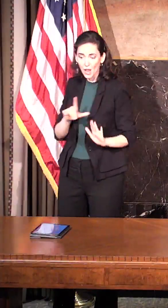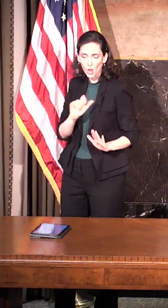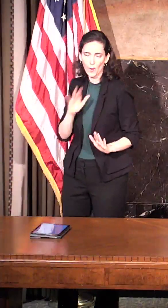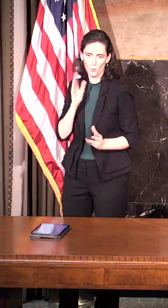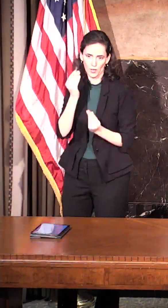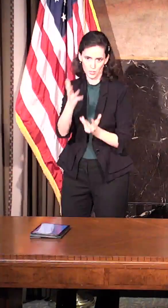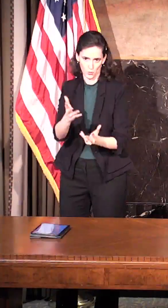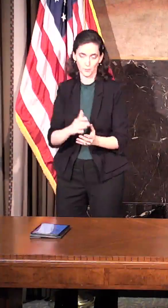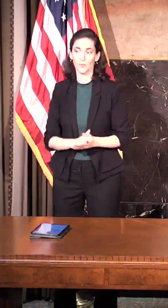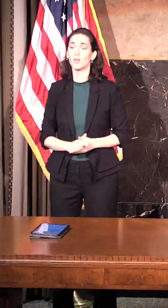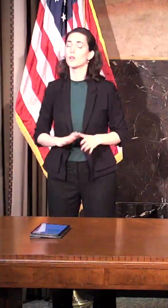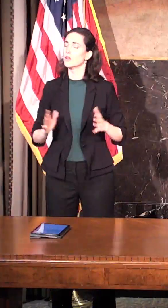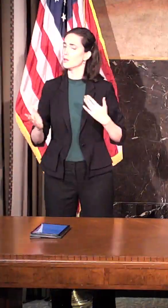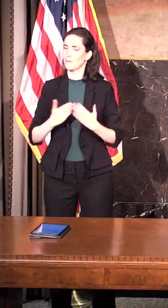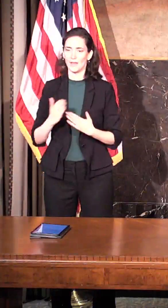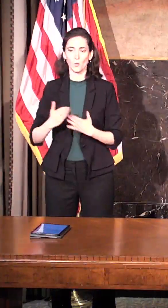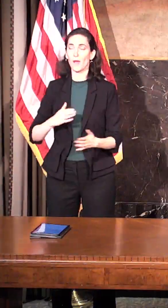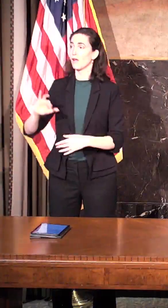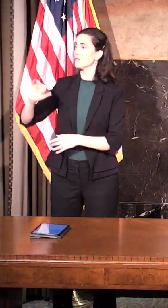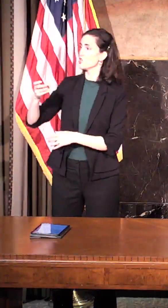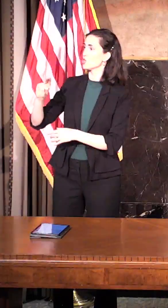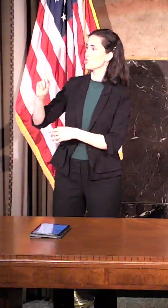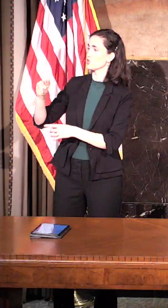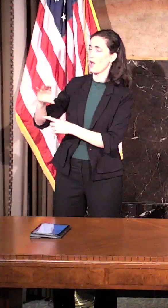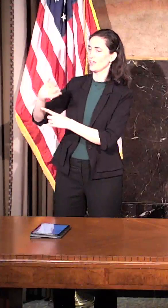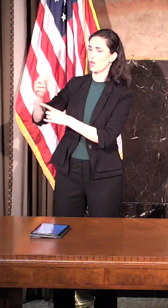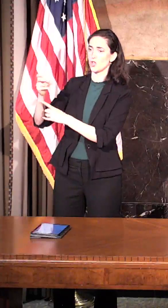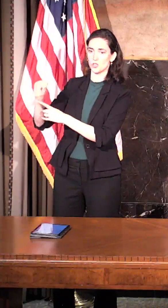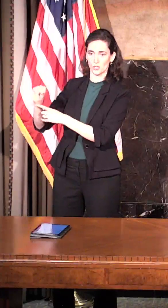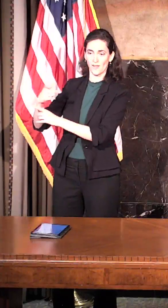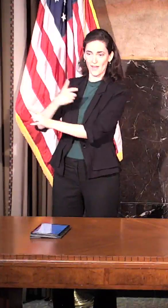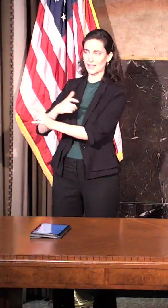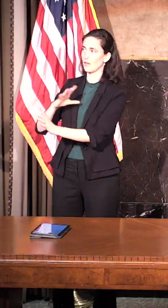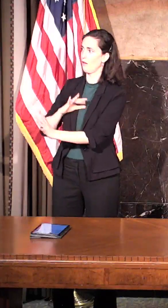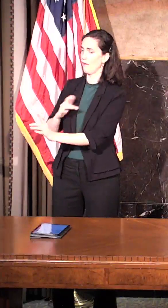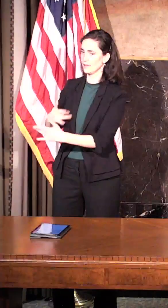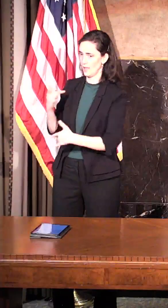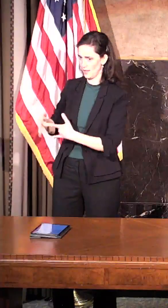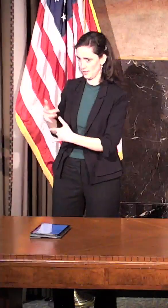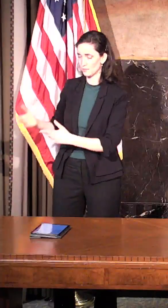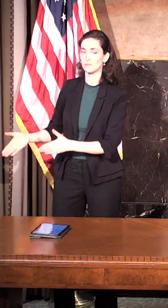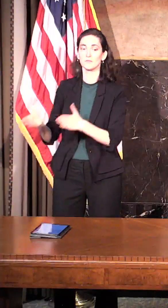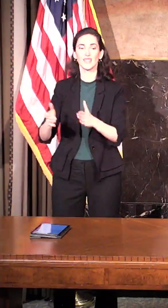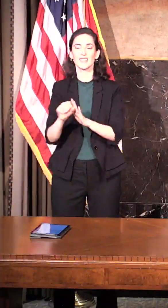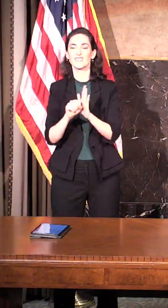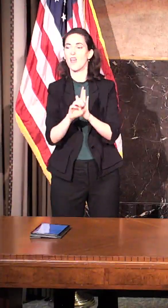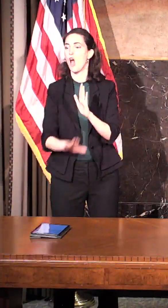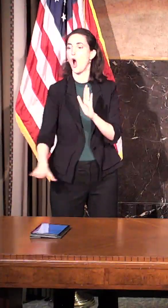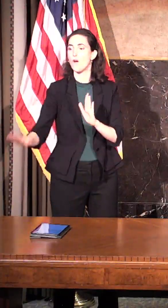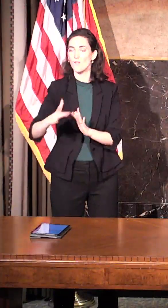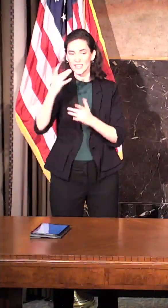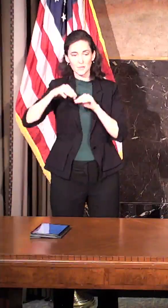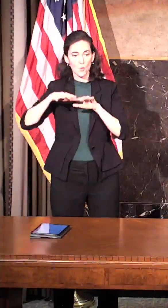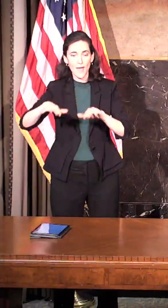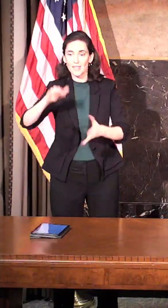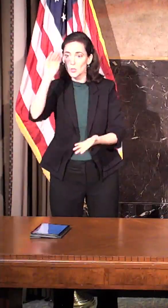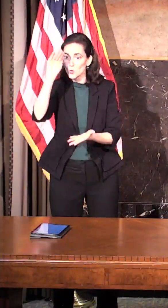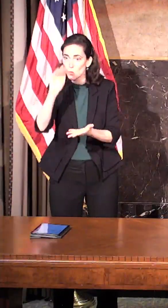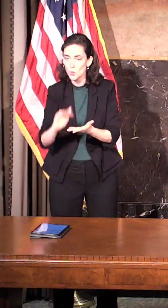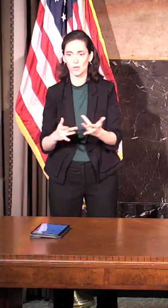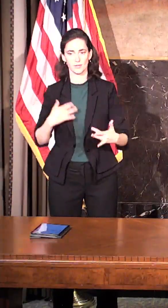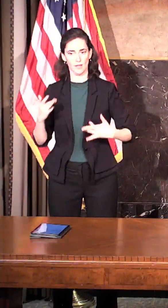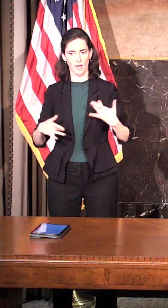Johnson vaccine, very encouraged by the continued progress that everyone in the state is making at reducing transmission and